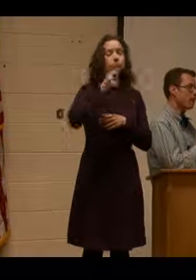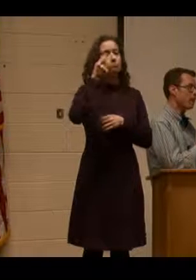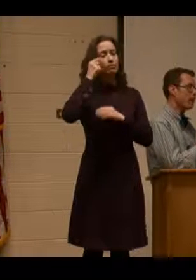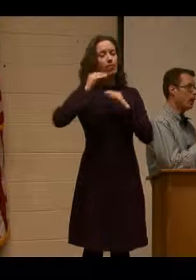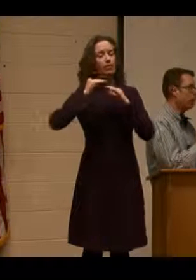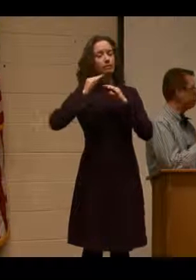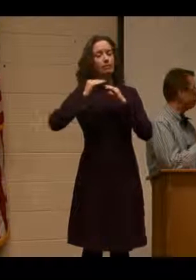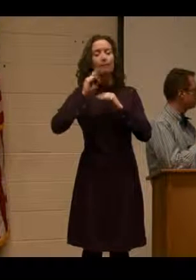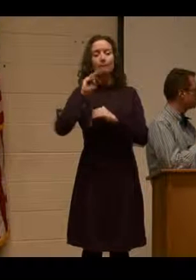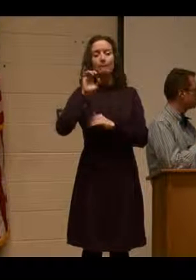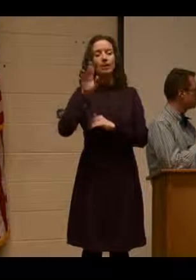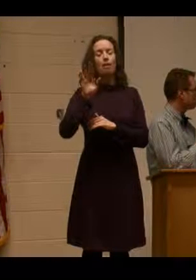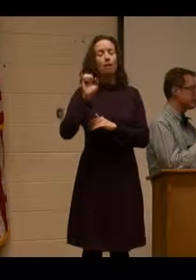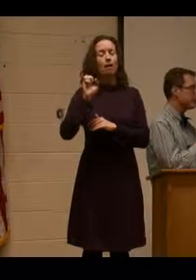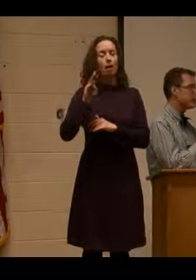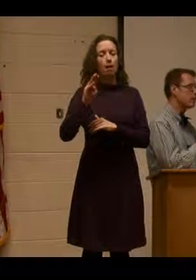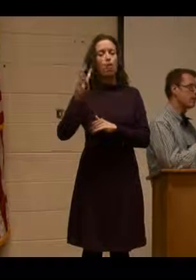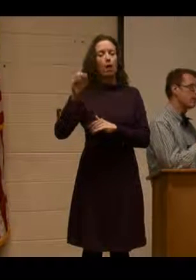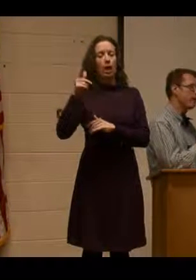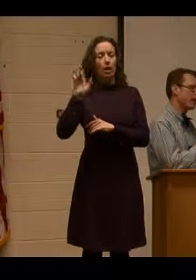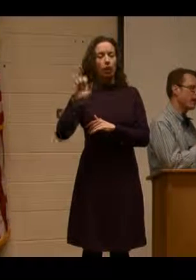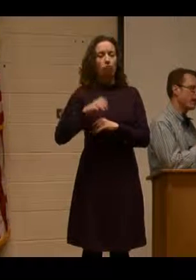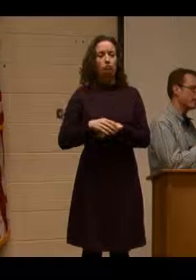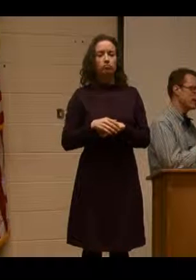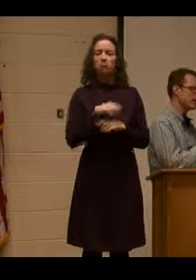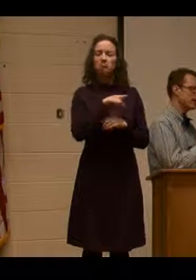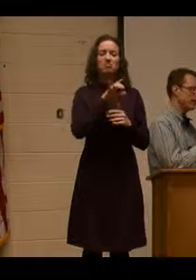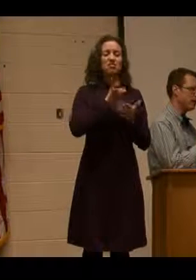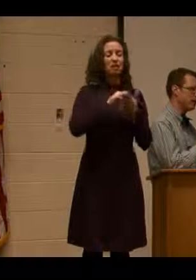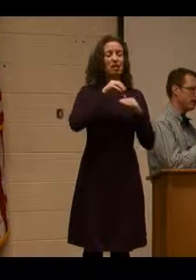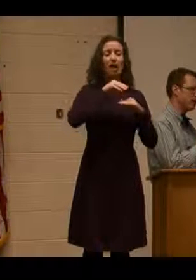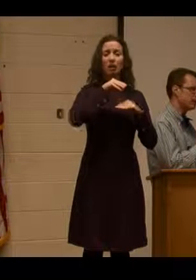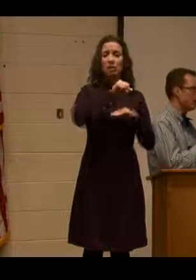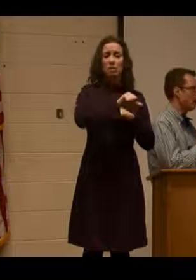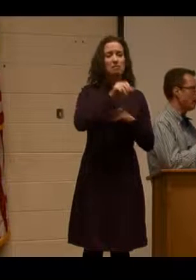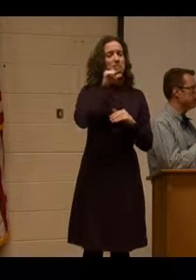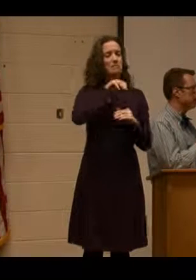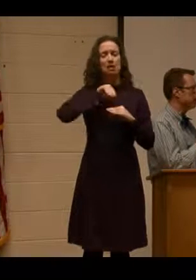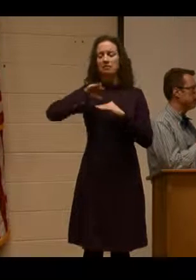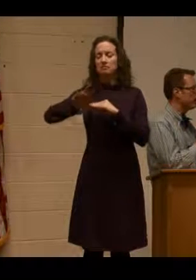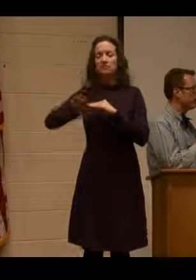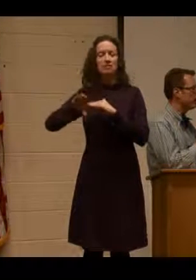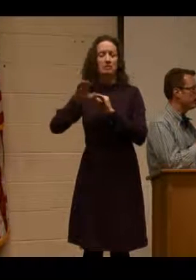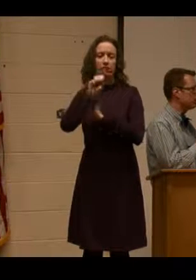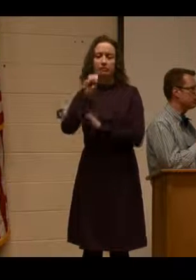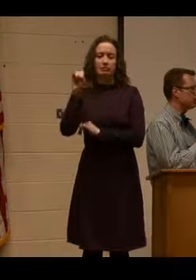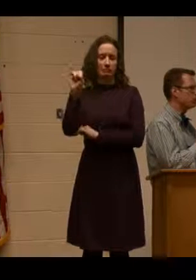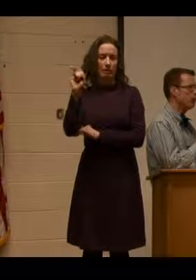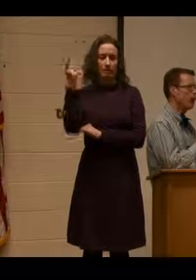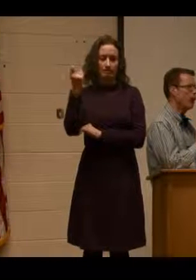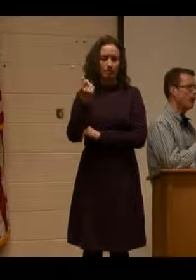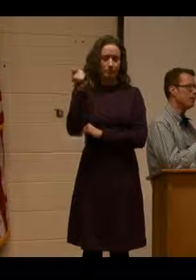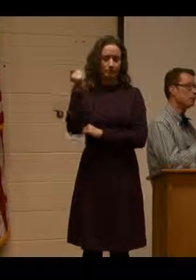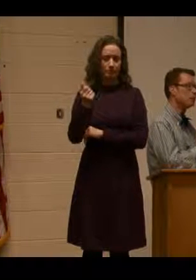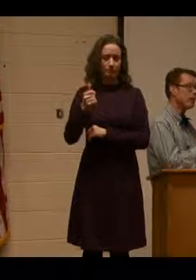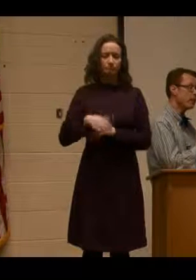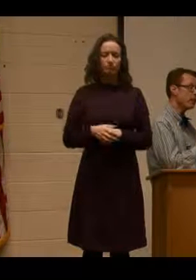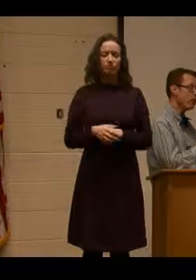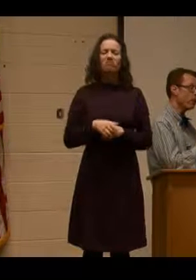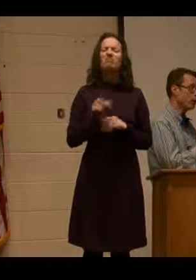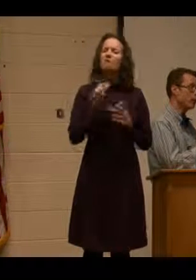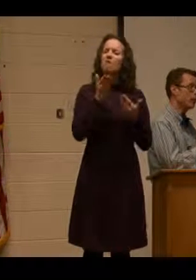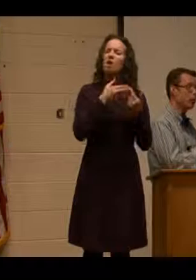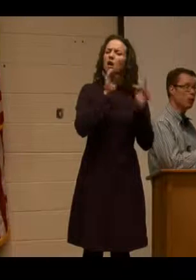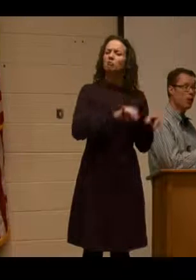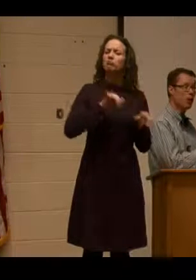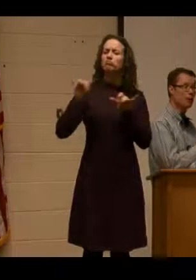it does not affect their SSI benefits. This is very similar to the OJT program. Most of